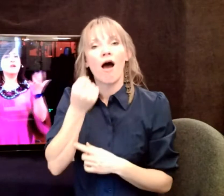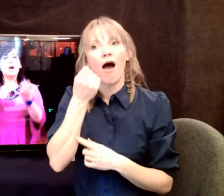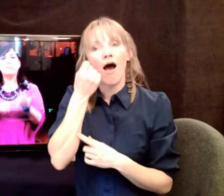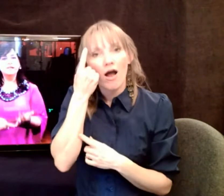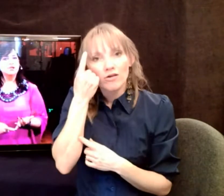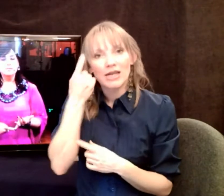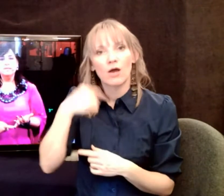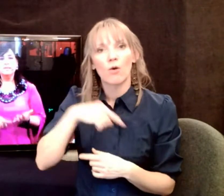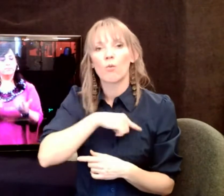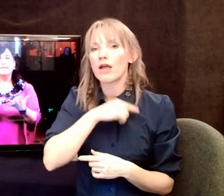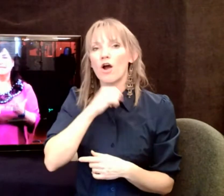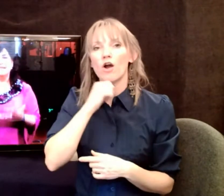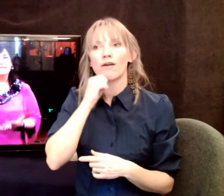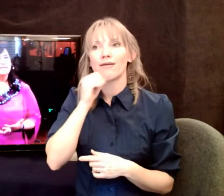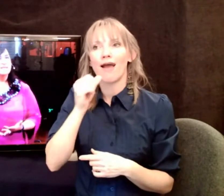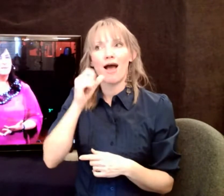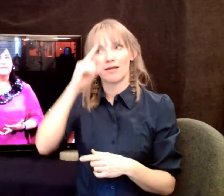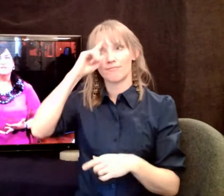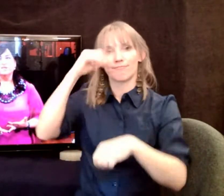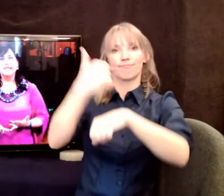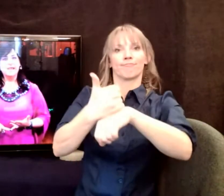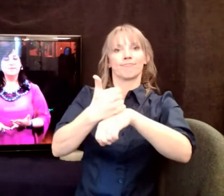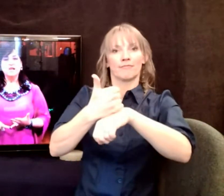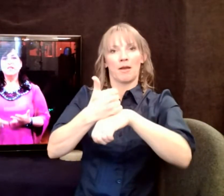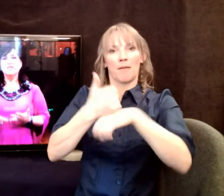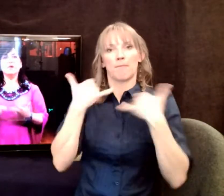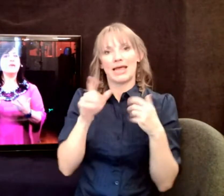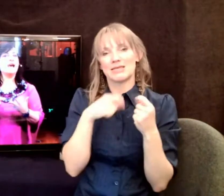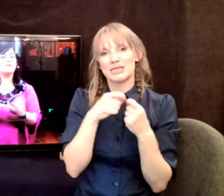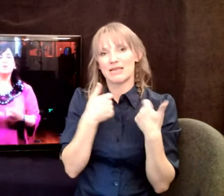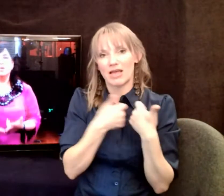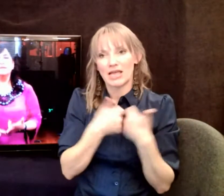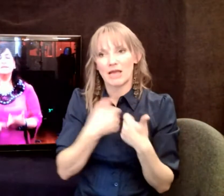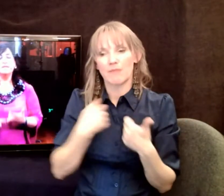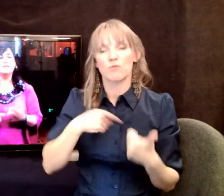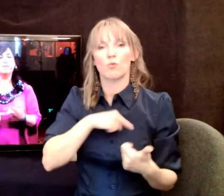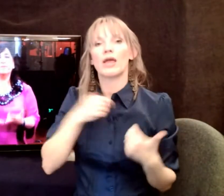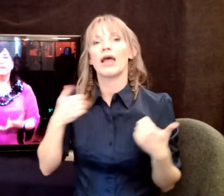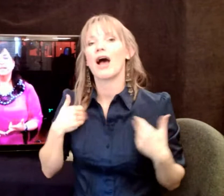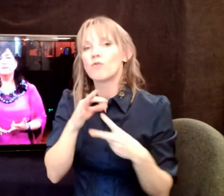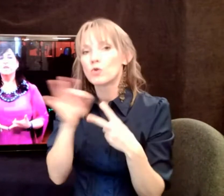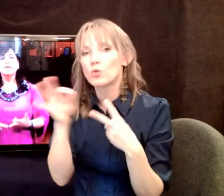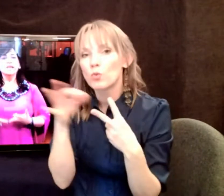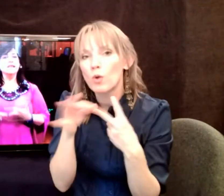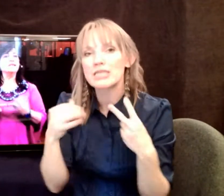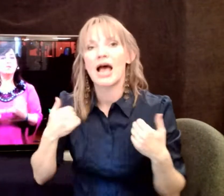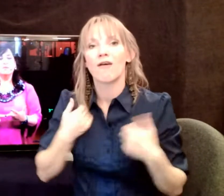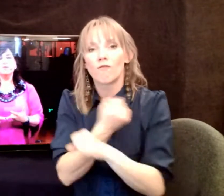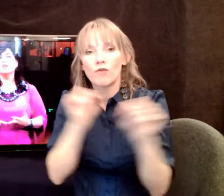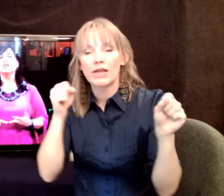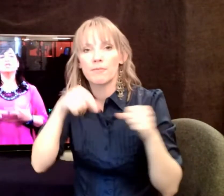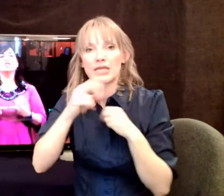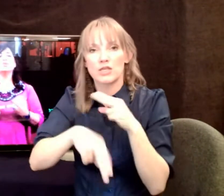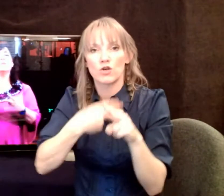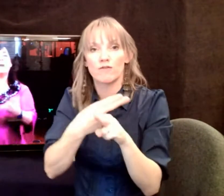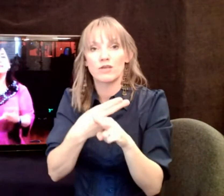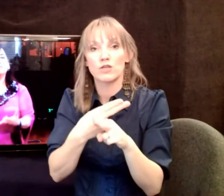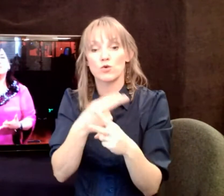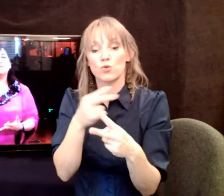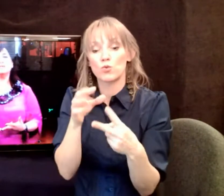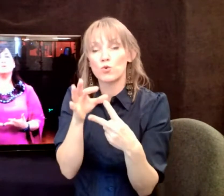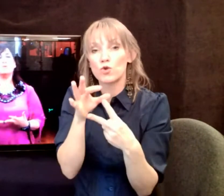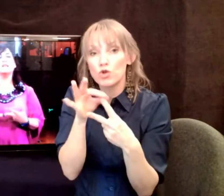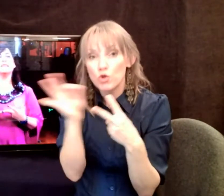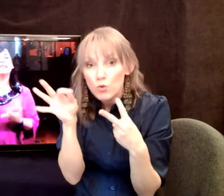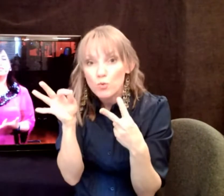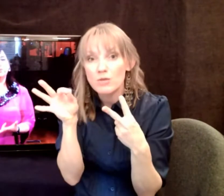are not predetermined, predestined to play certain games, that we have the choice and the freedom in this universe to choose the possibilities we